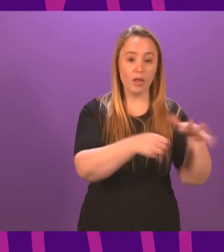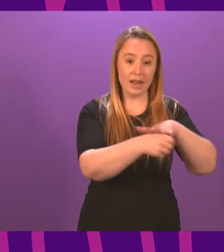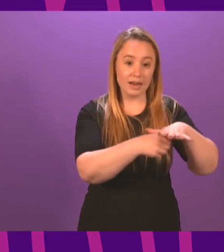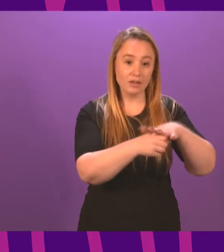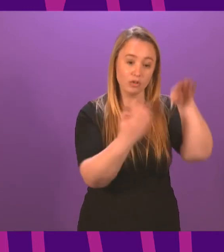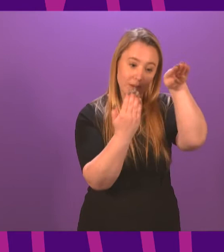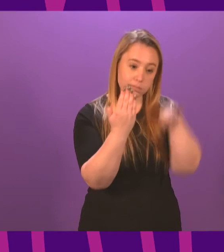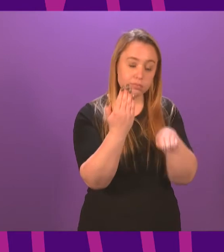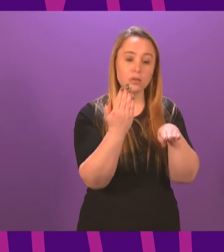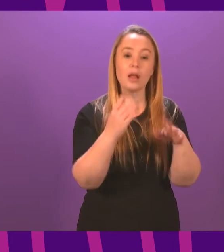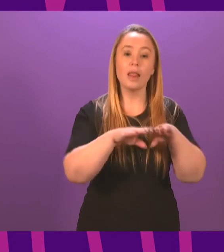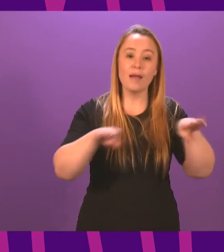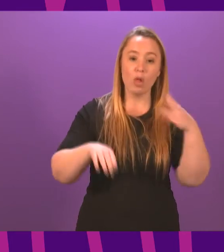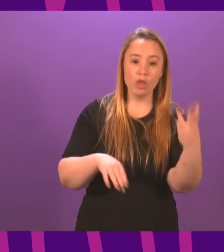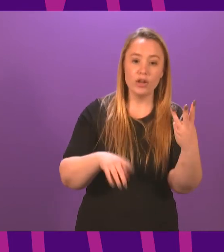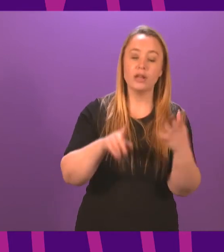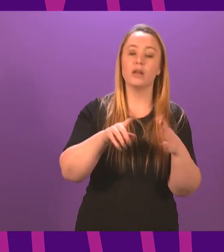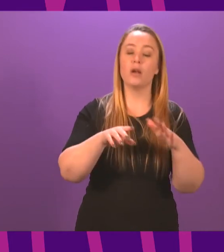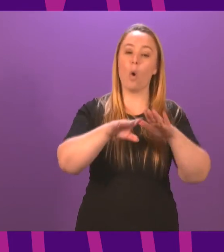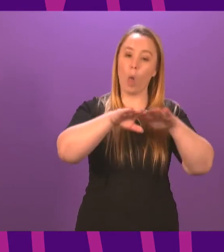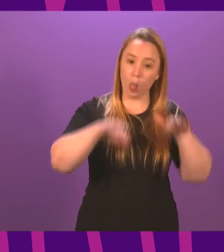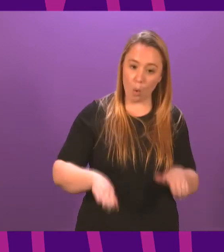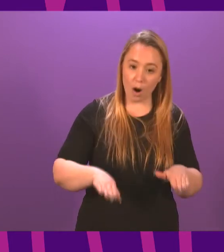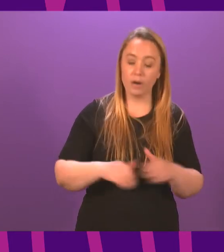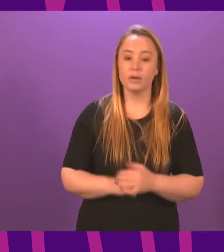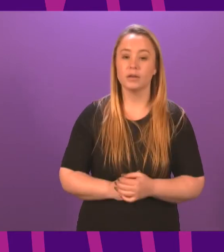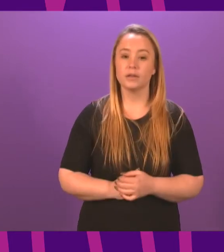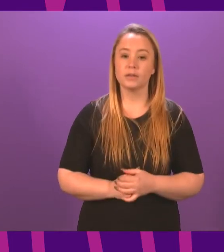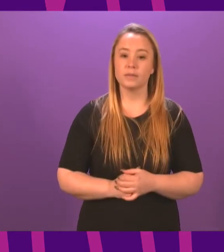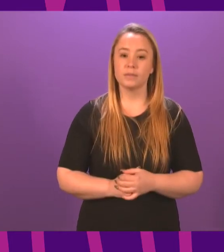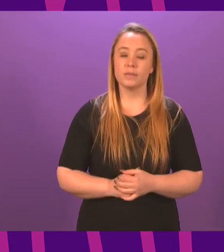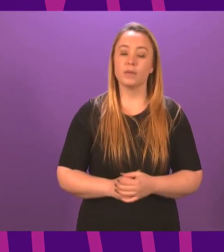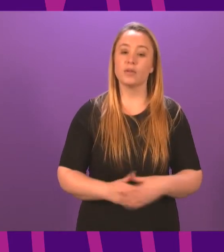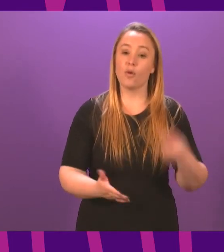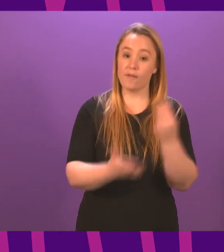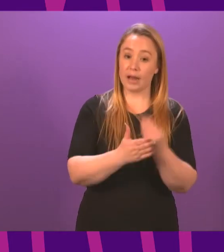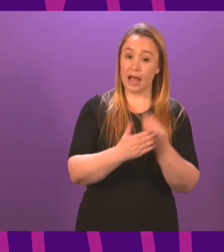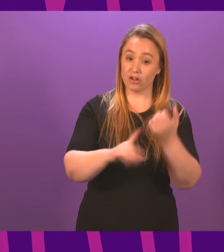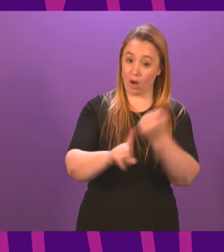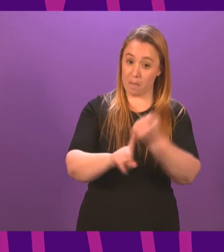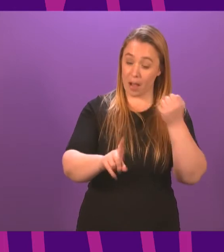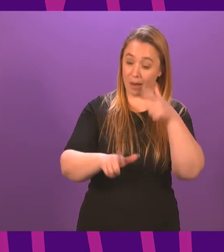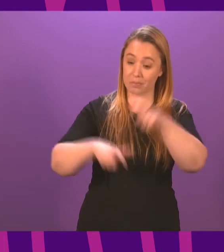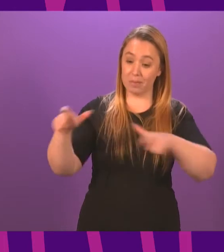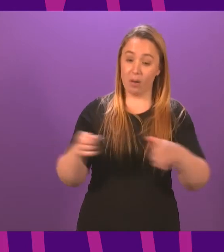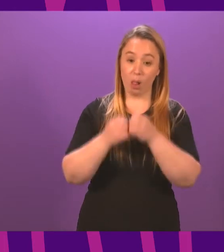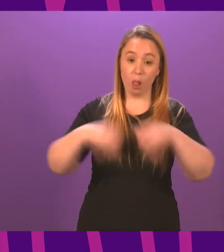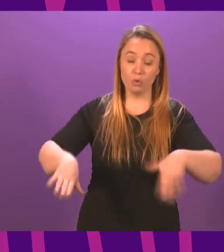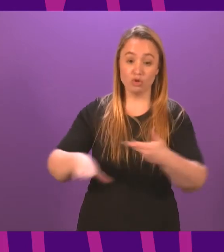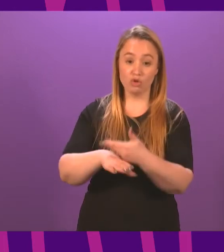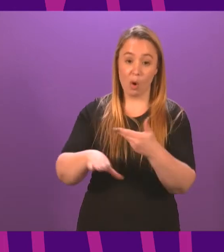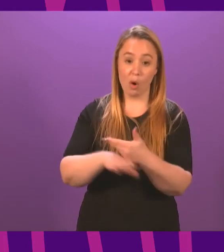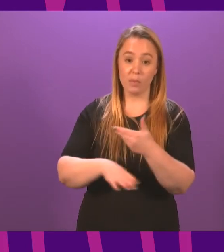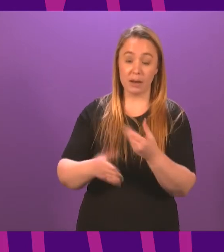3 or ideally lower. I want to say a little bit in the time we've got left about the financial impact and those who have lost their jobs and those who have